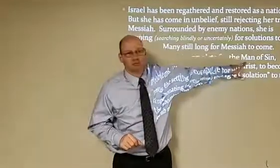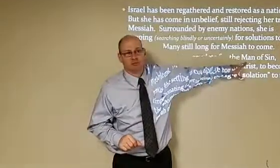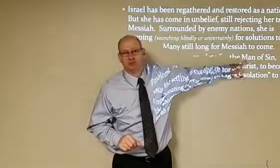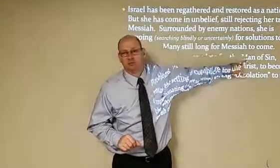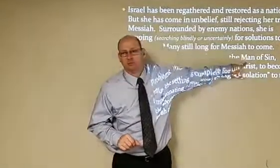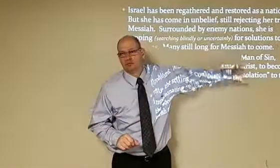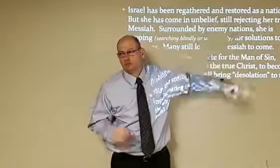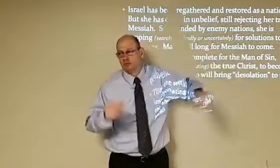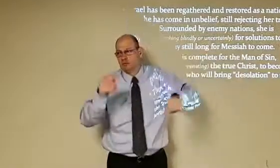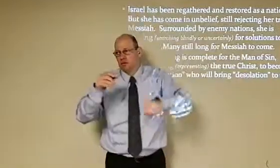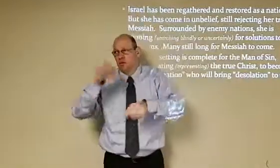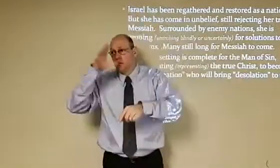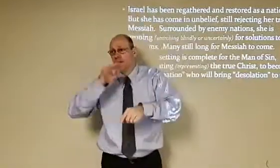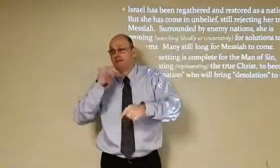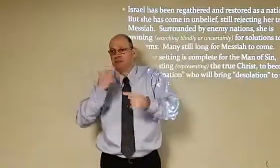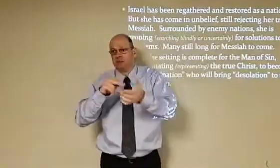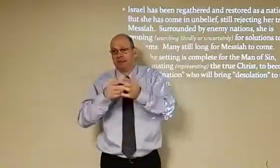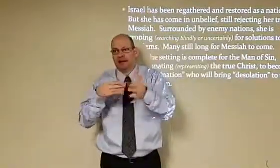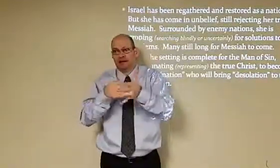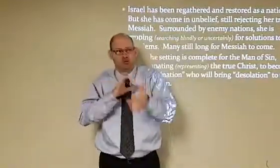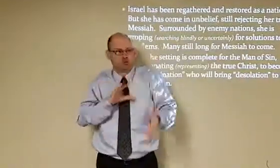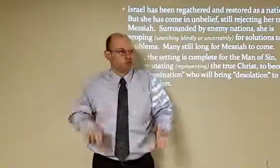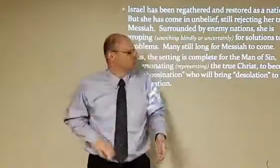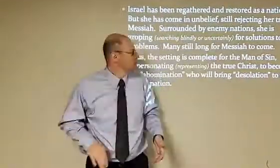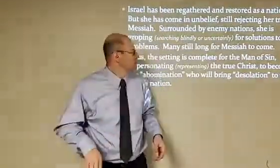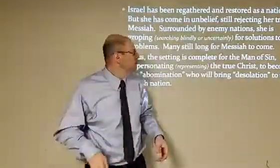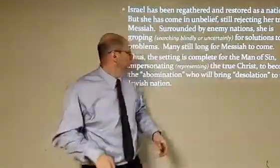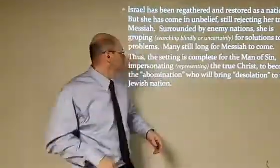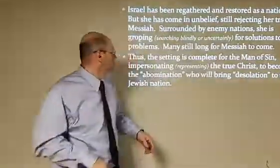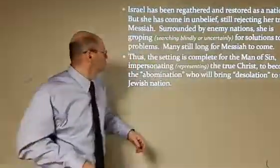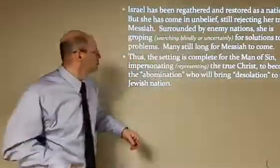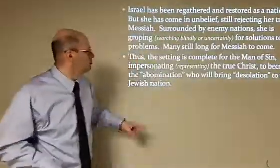So the man of sin is the Antichrist.